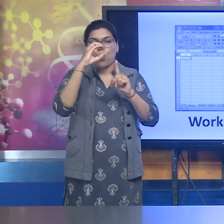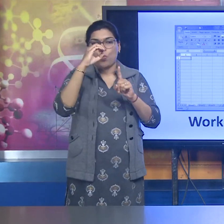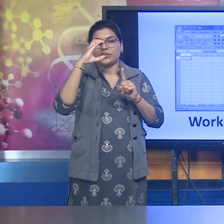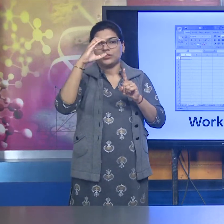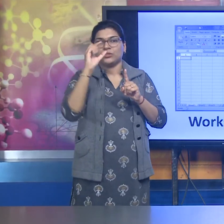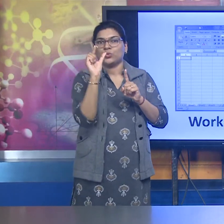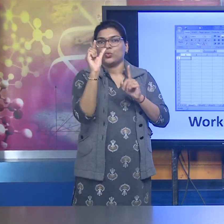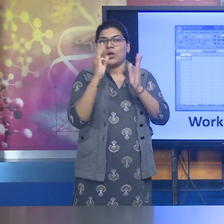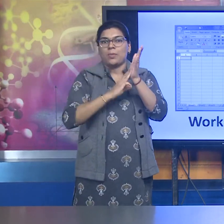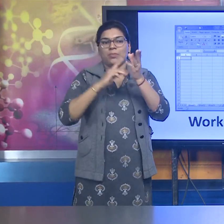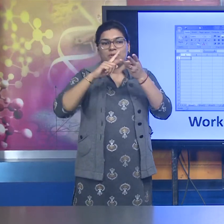name is